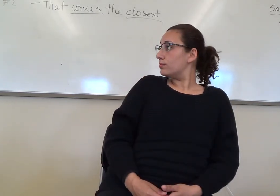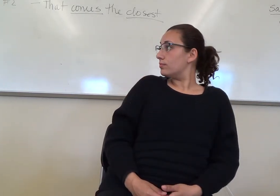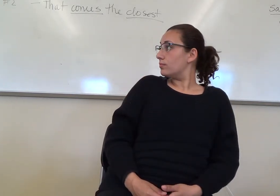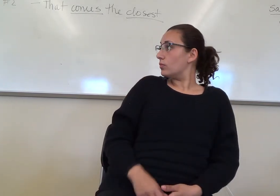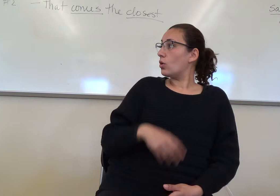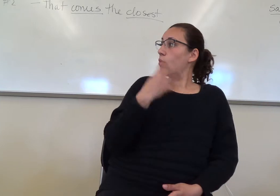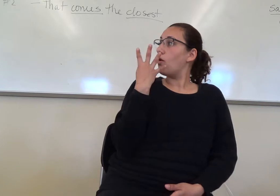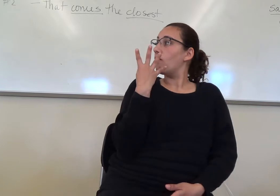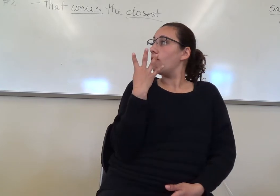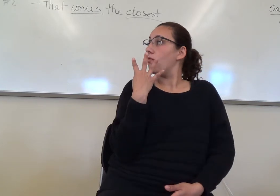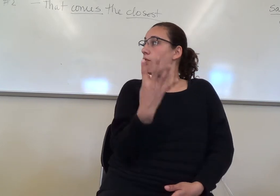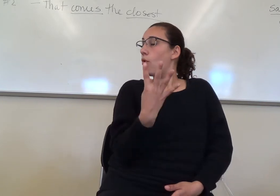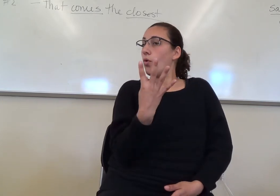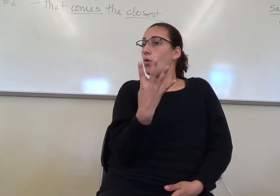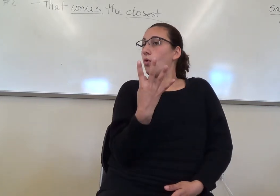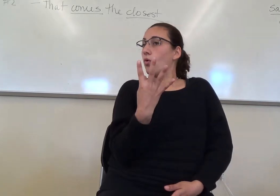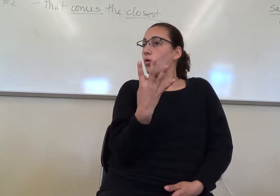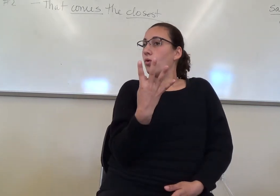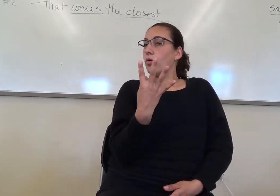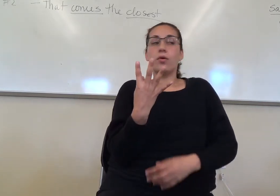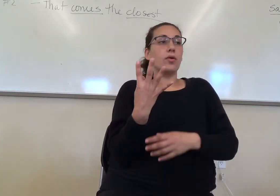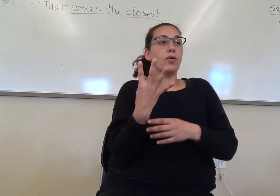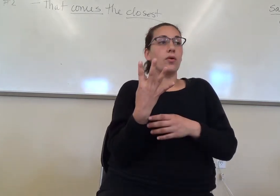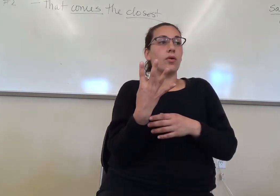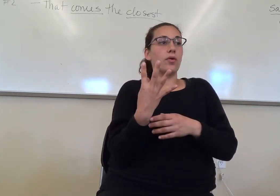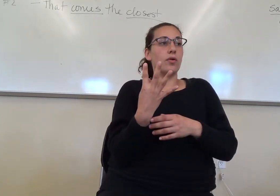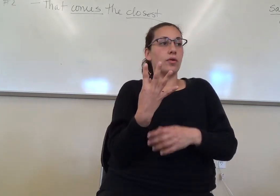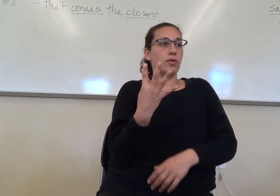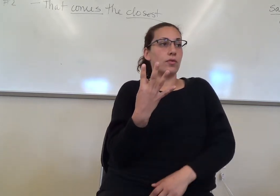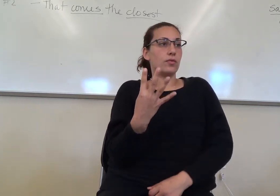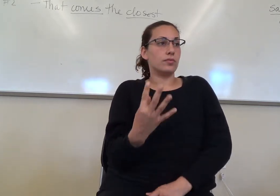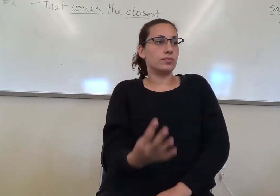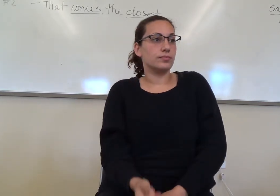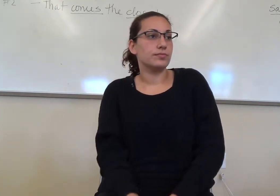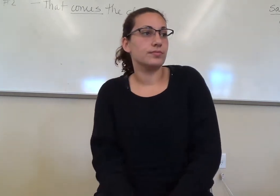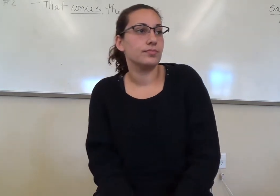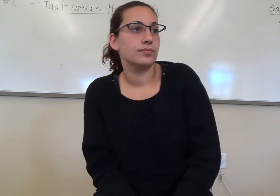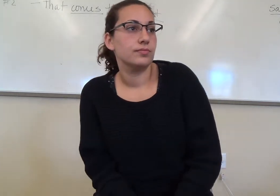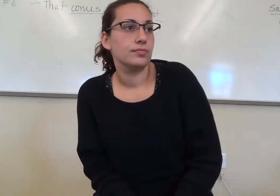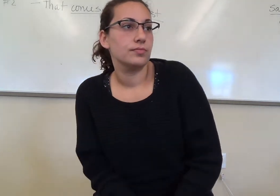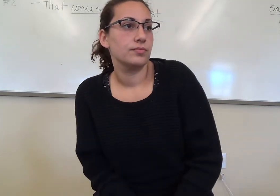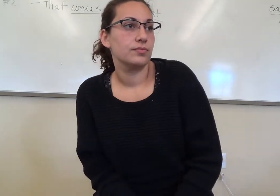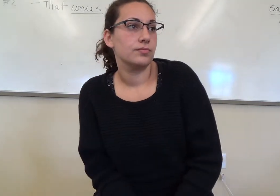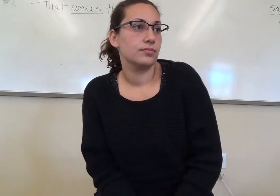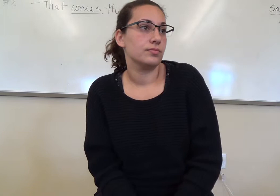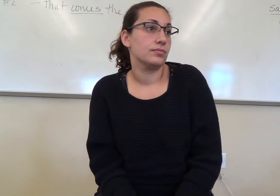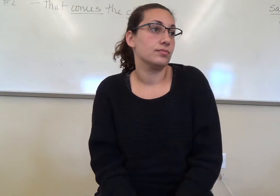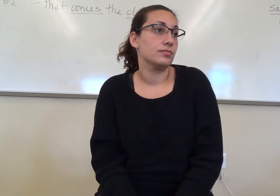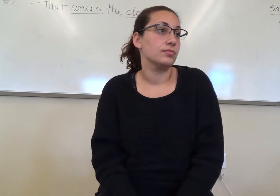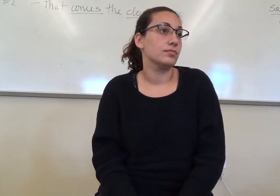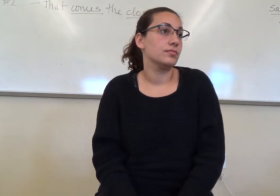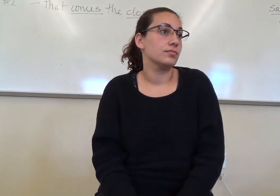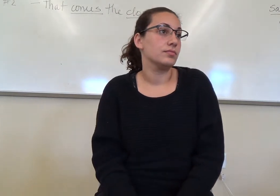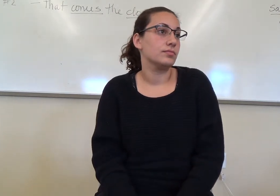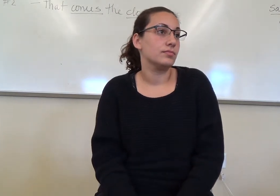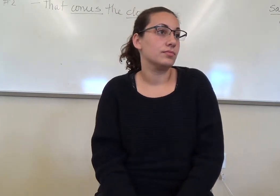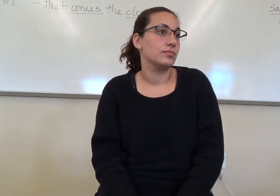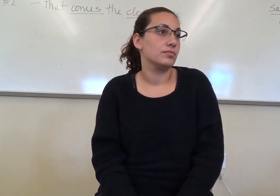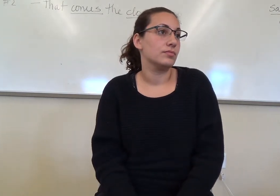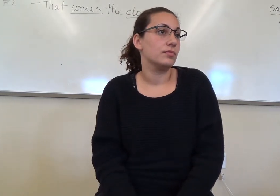Yeah, this one, like I said, this one should have been easy. There are 4 main sleep disorders. That's your